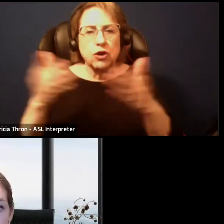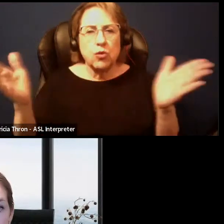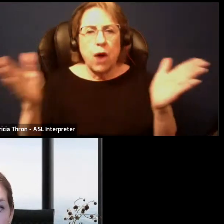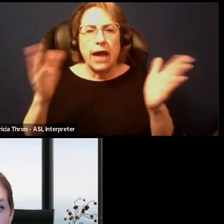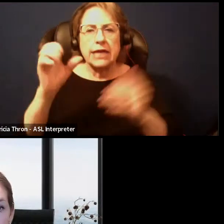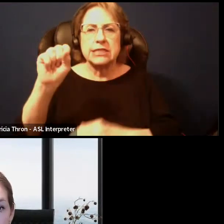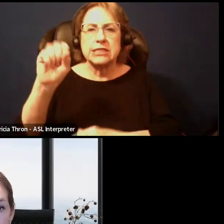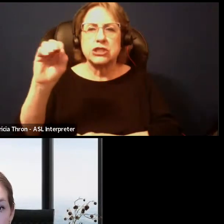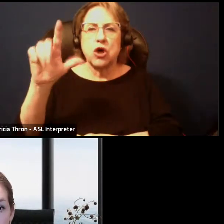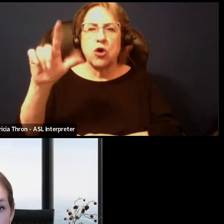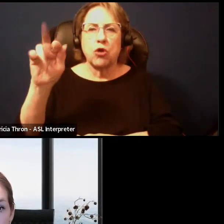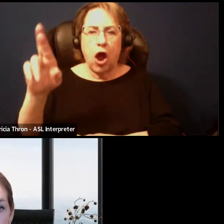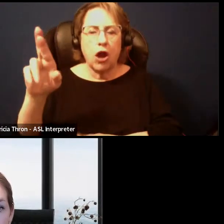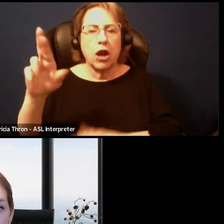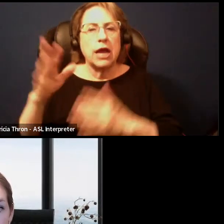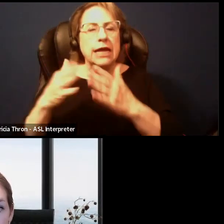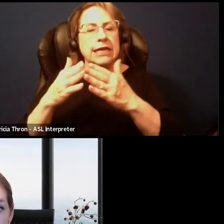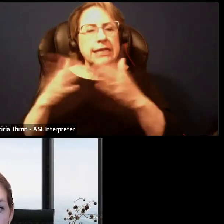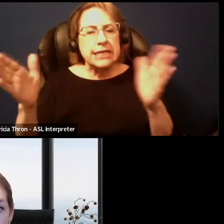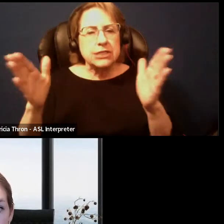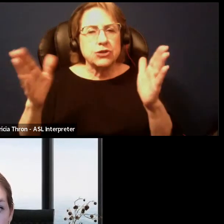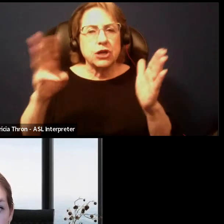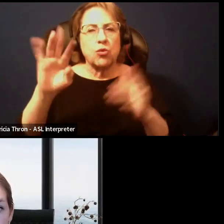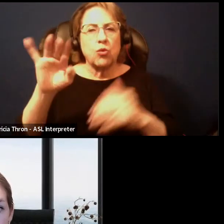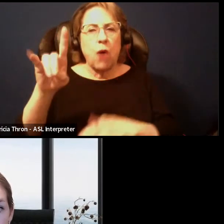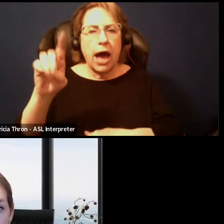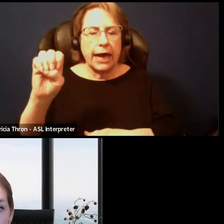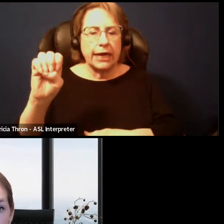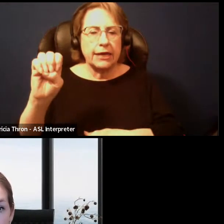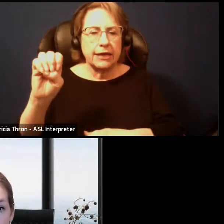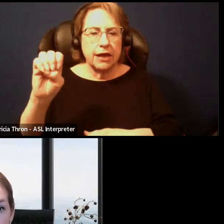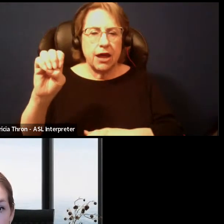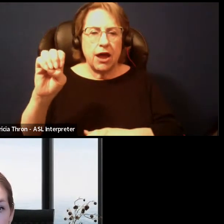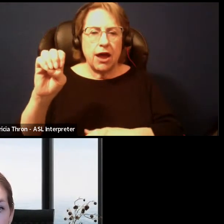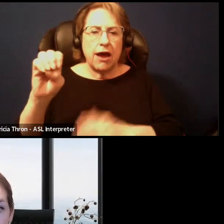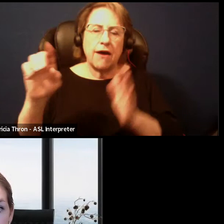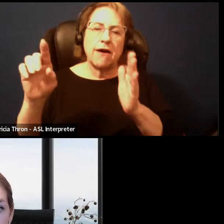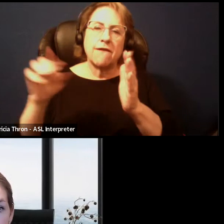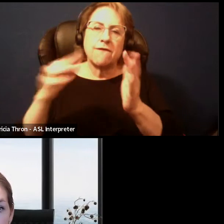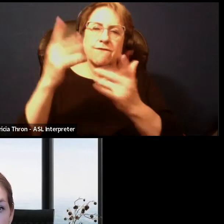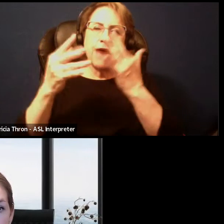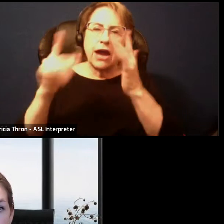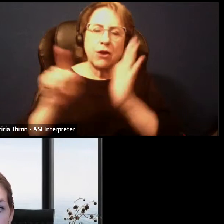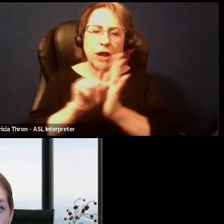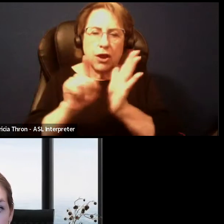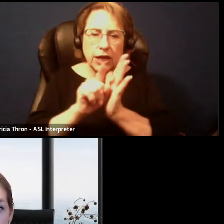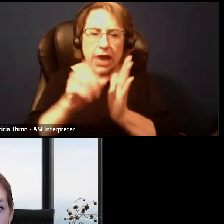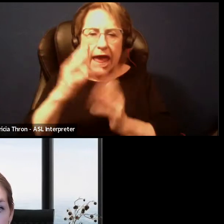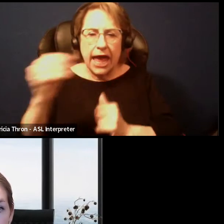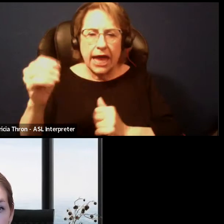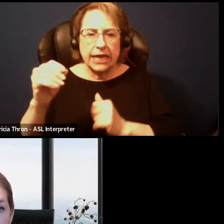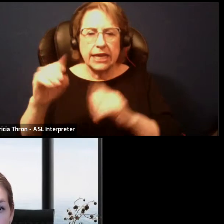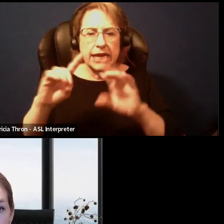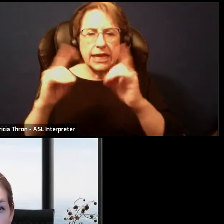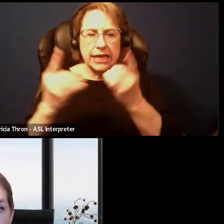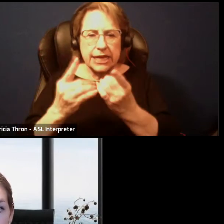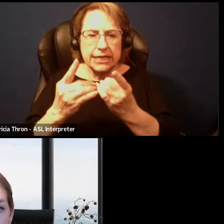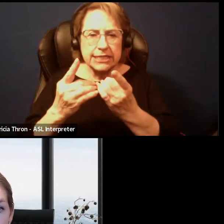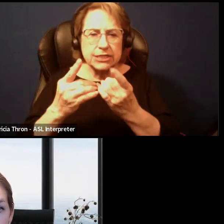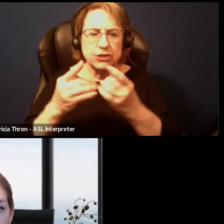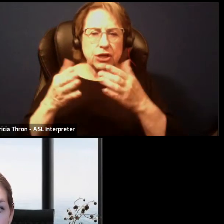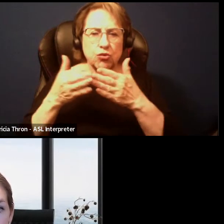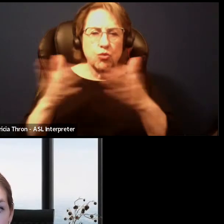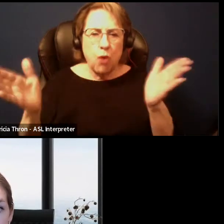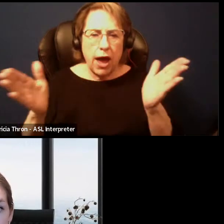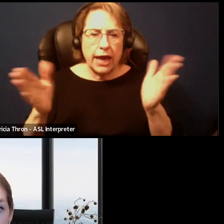the district-wide fire alarm projects, and the district-wide HVAC control, and a few other projects,